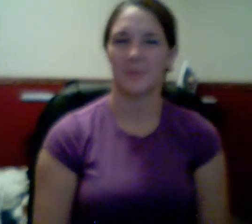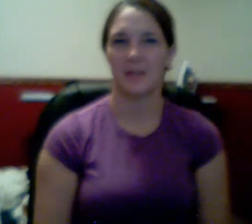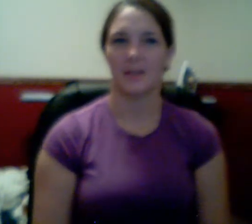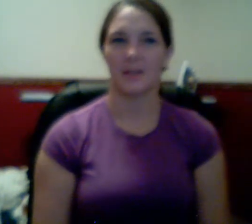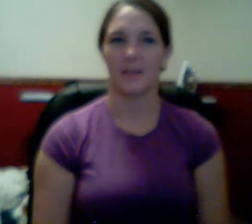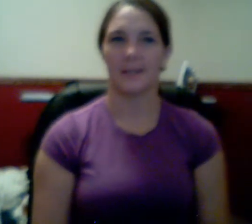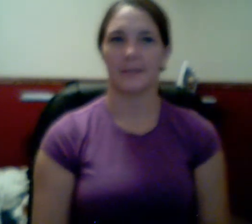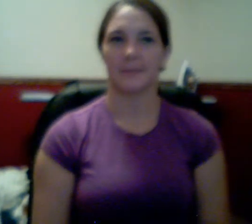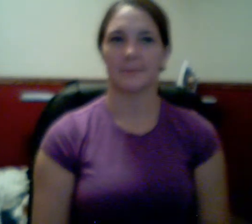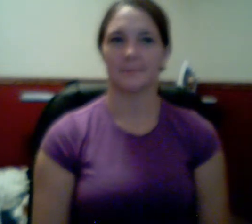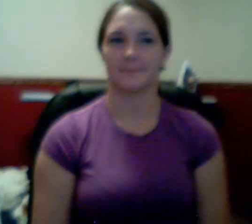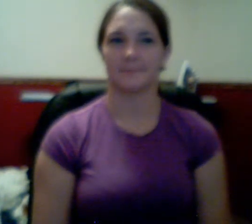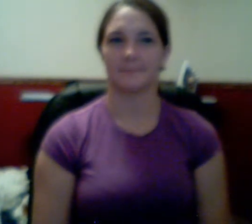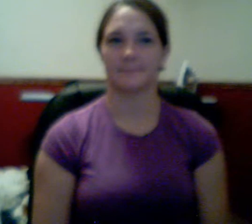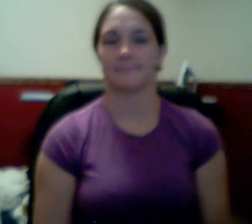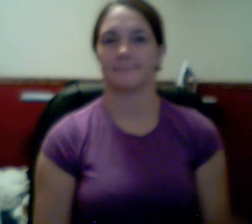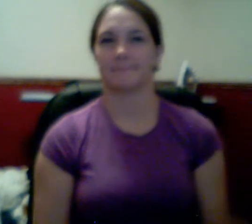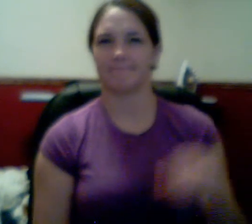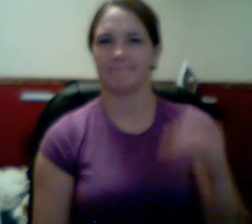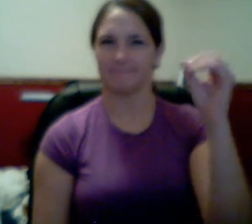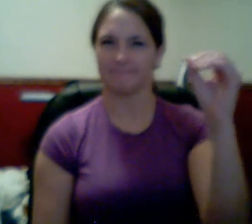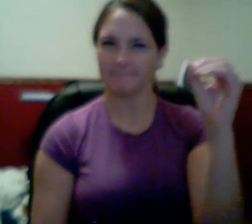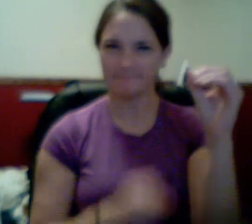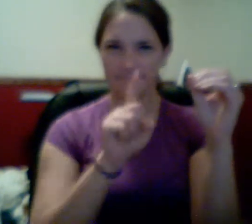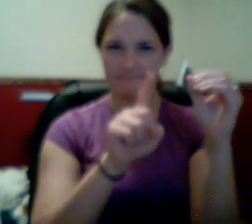so, approximately. Okay? Well, again,